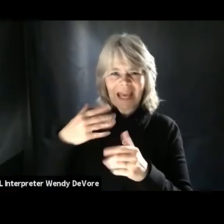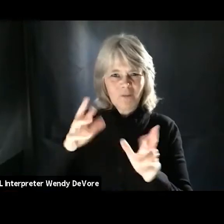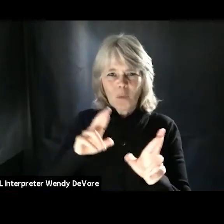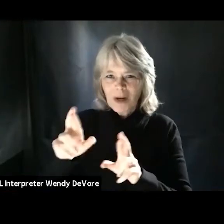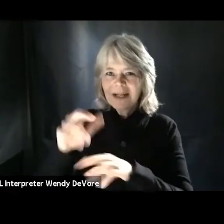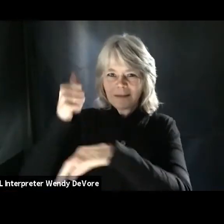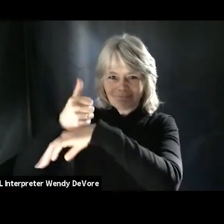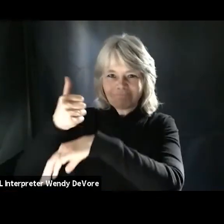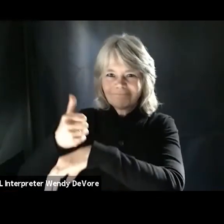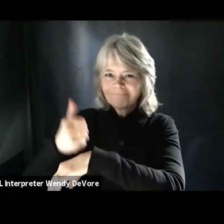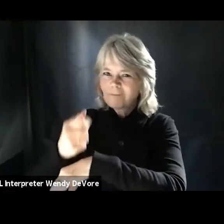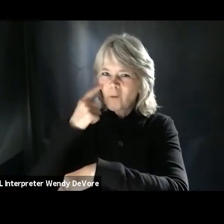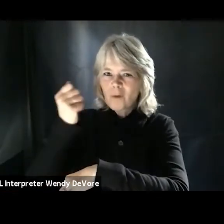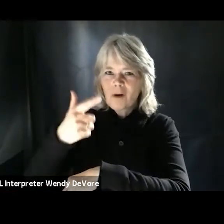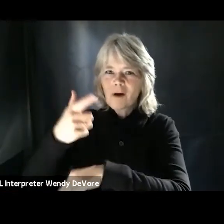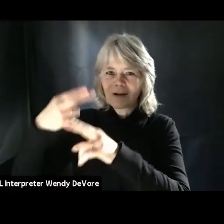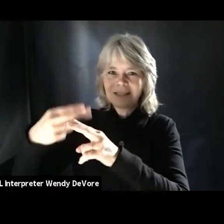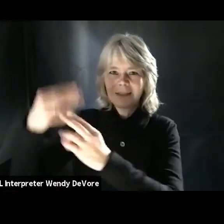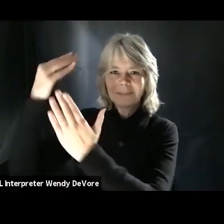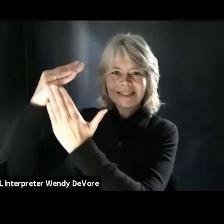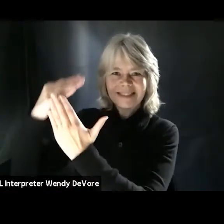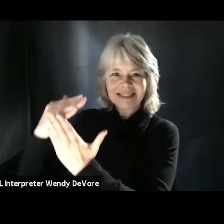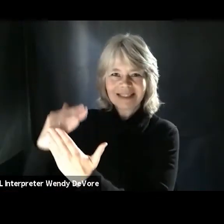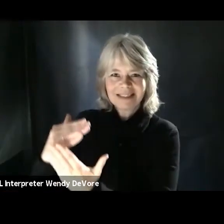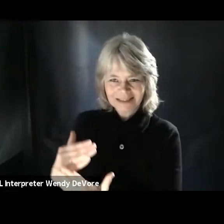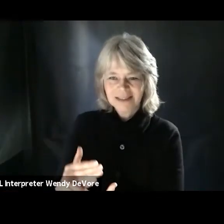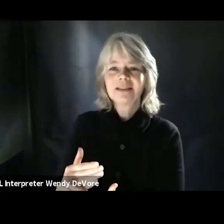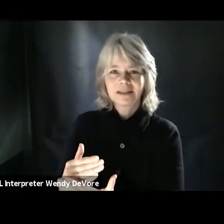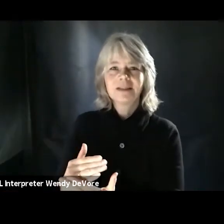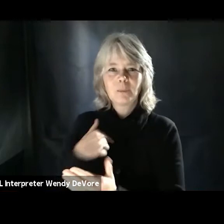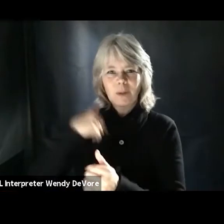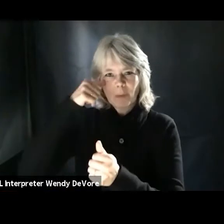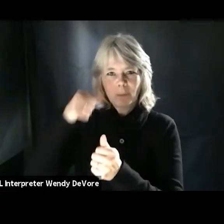our list that we of people we are remembering today.